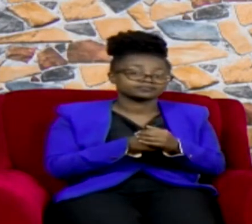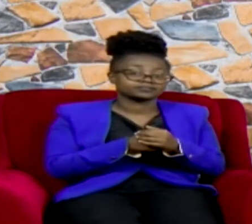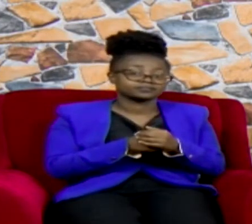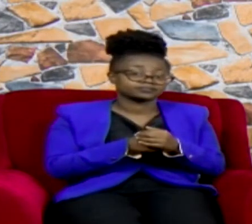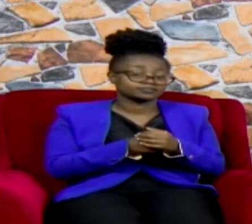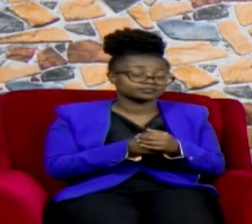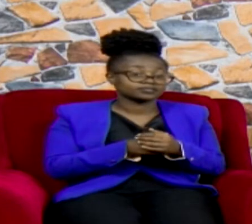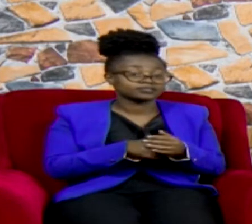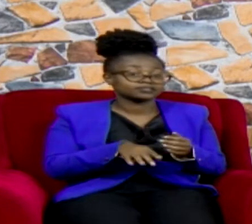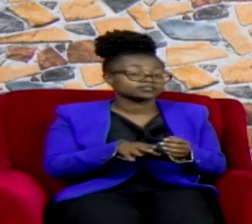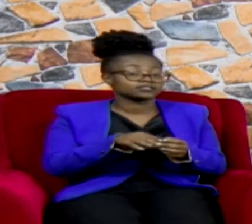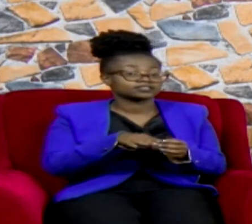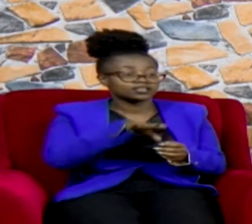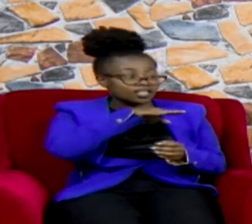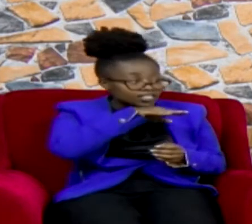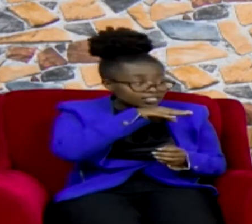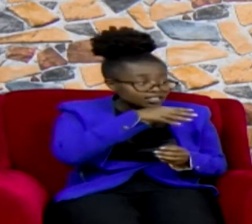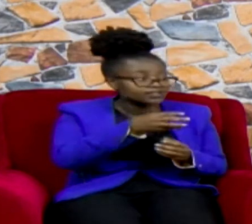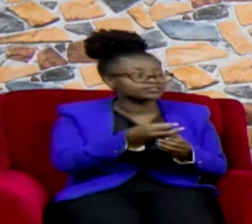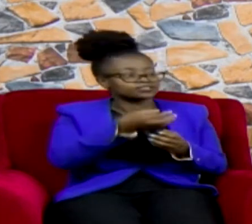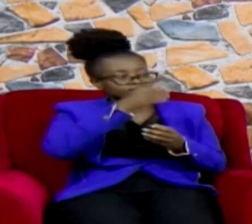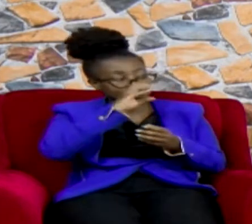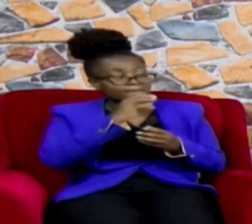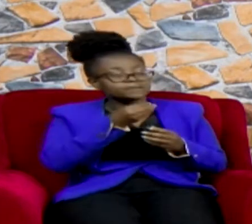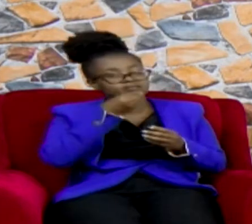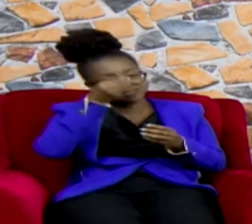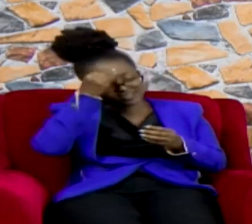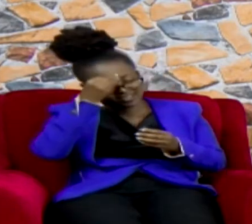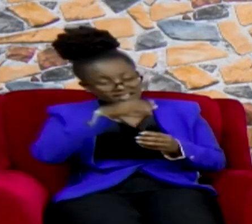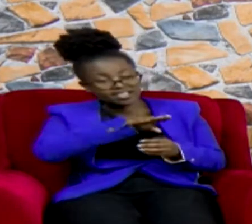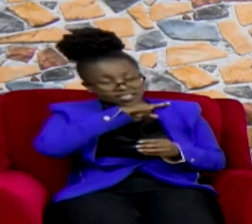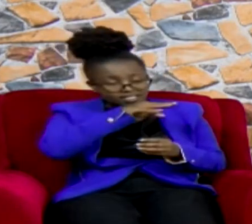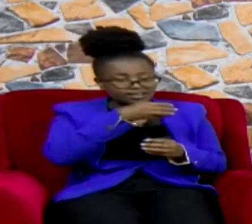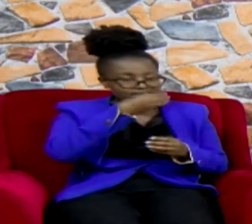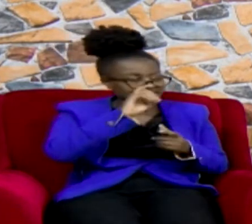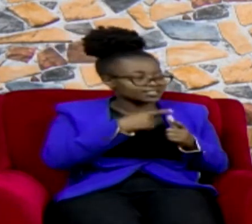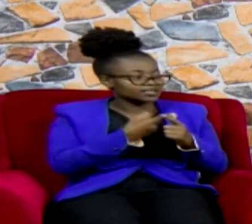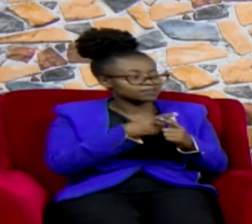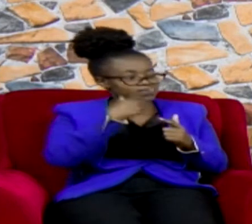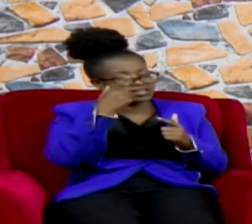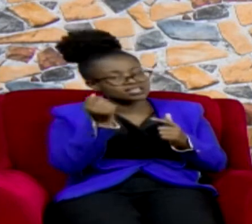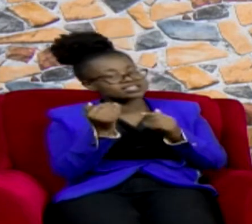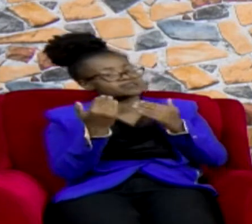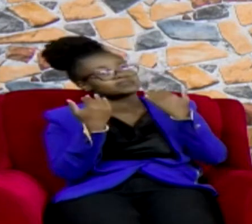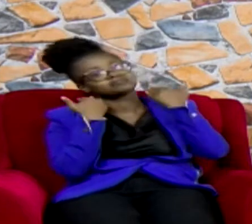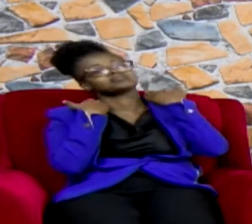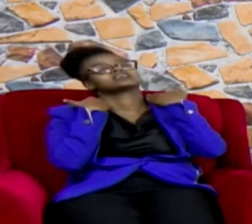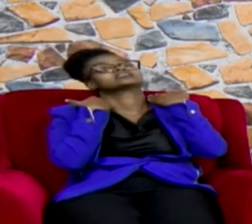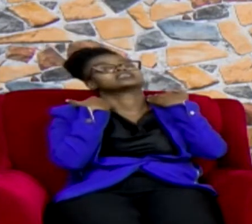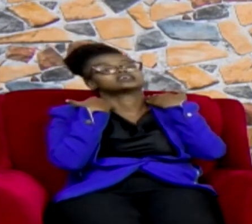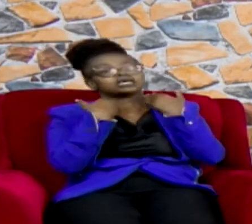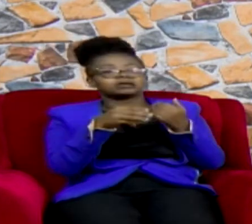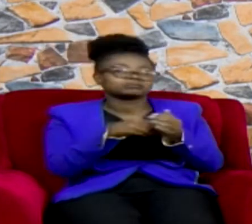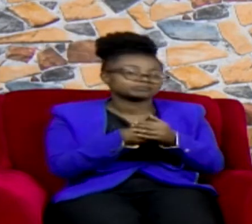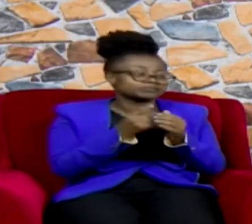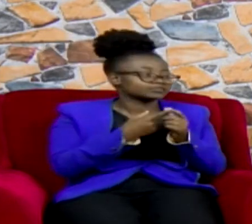dog is drinking. The dog yeah? is drinking. So I'll be pretending the dog is The dog is drinking. drinking. Then I take it to sleep. It's sleep. This